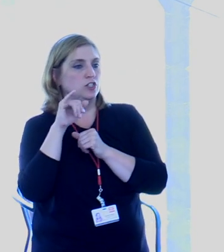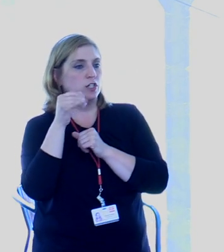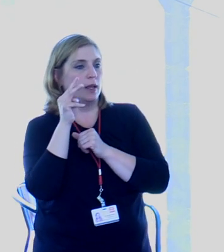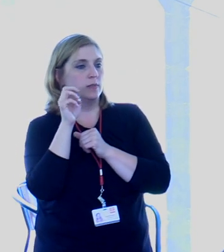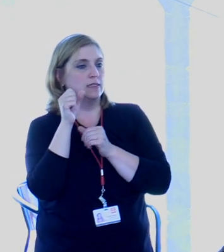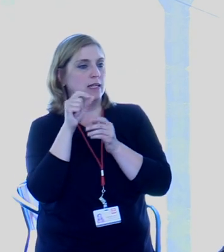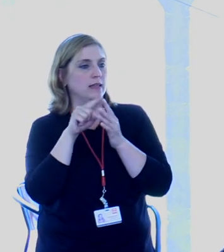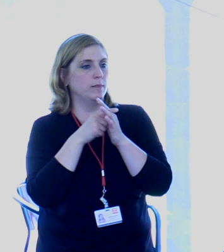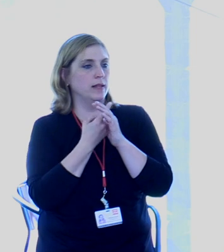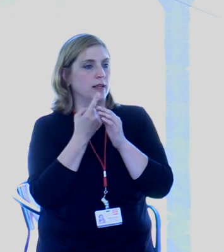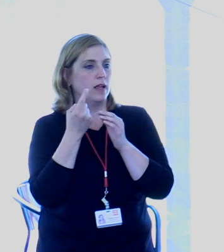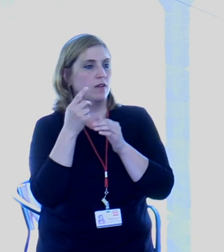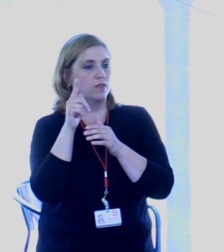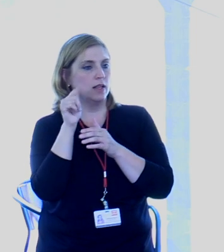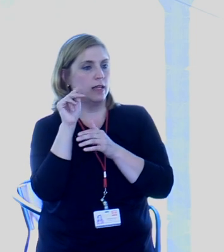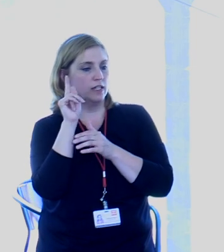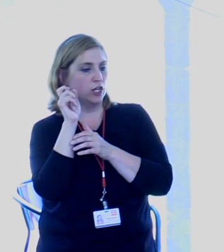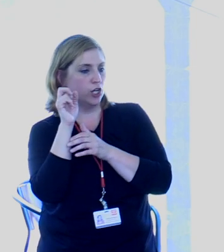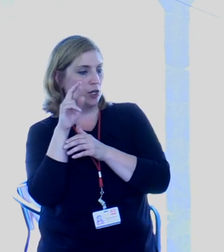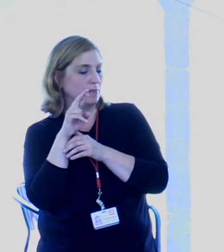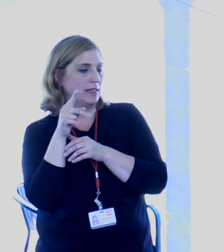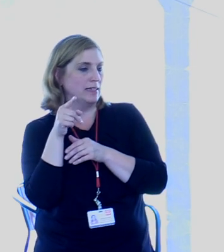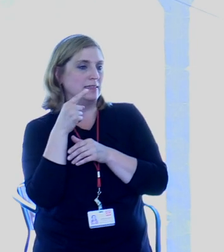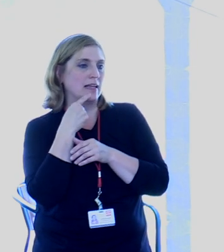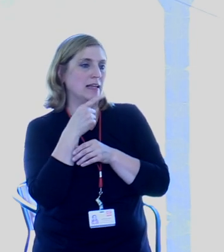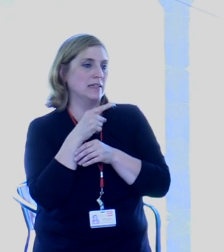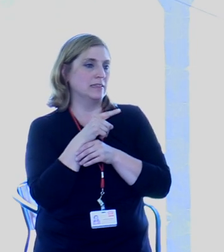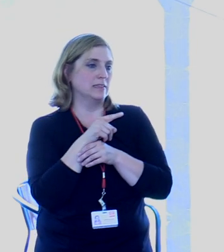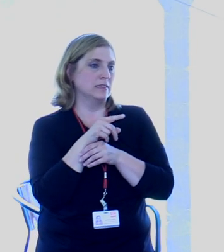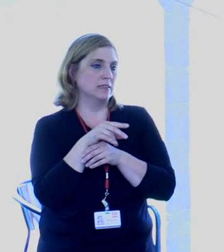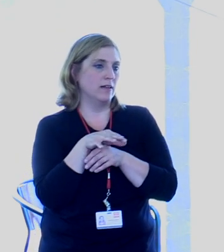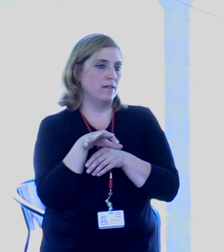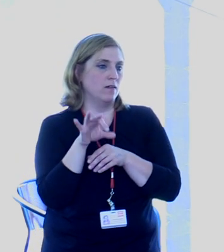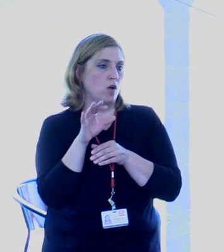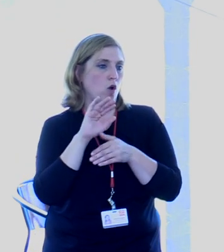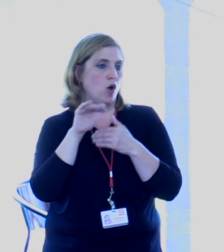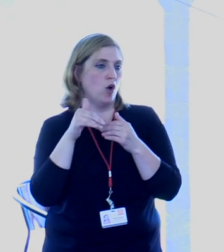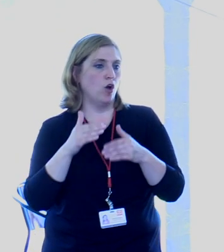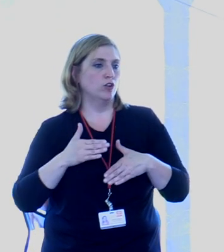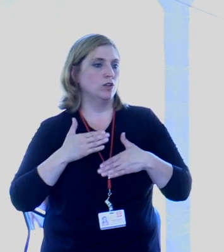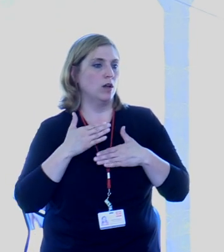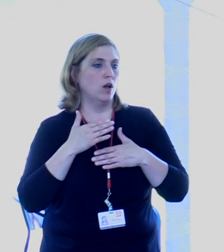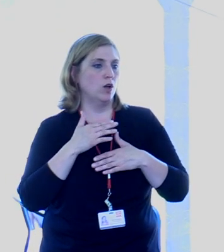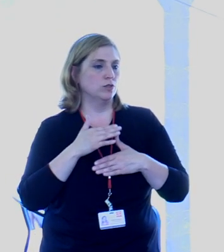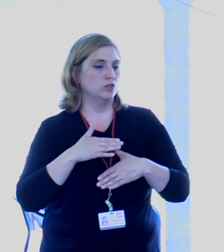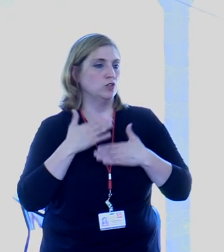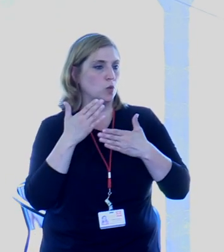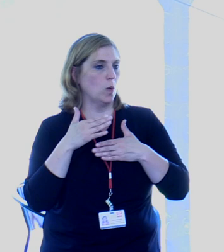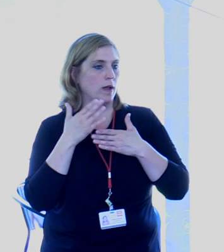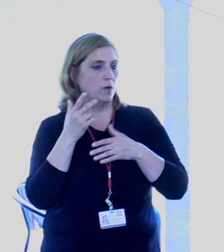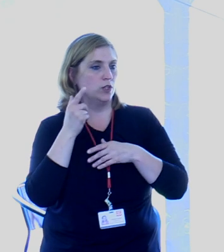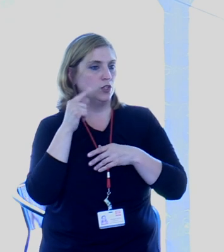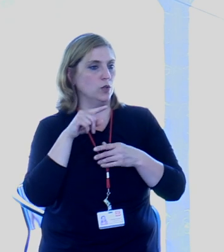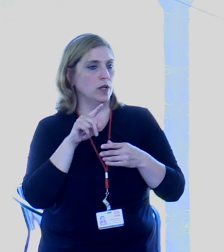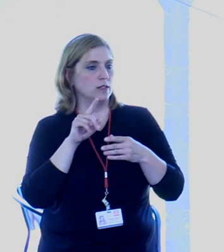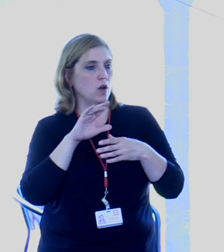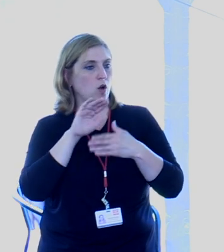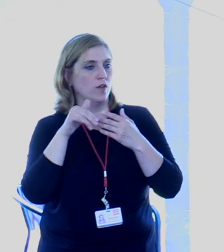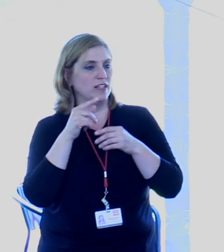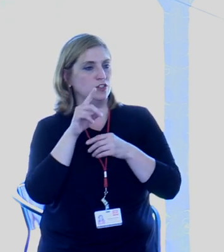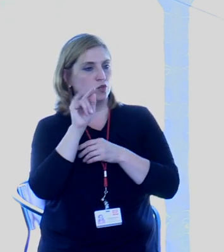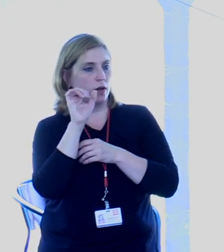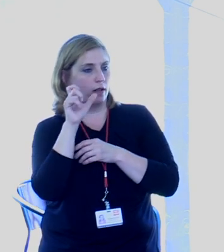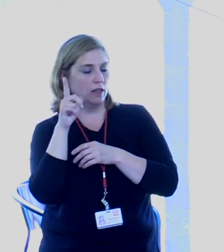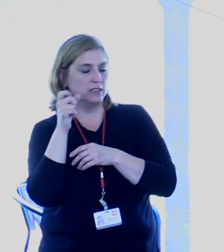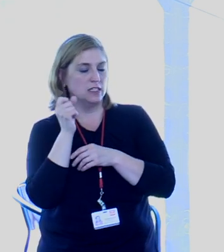in the beginning of his letter here, he says, "Consider it all joy, my brothers, when you encounter various trials. These trials are for